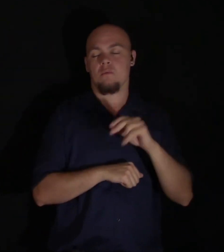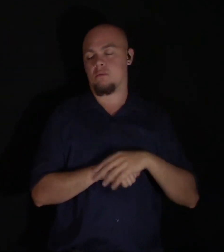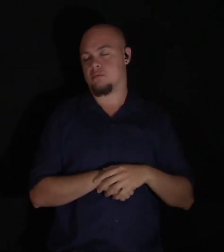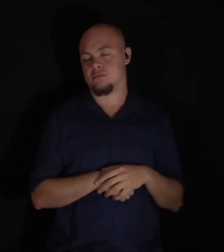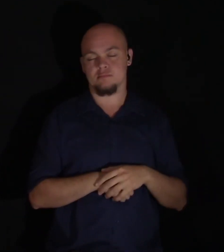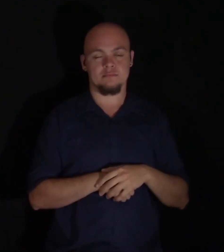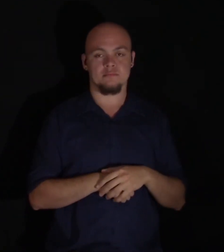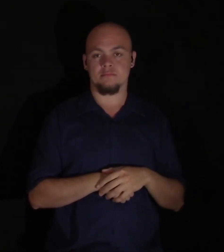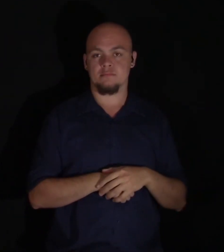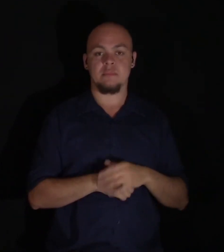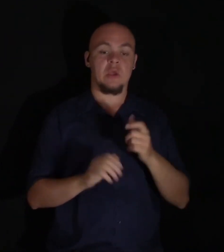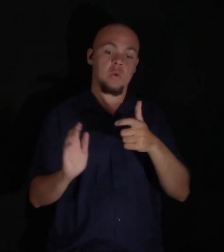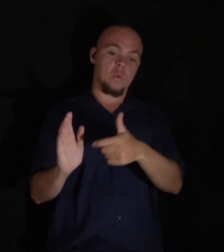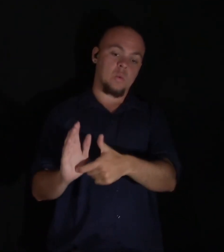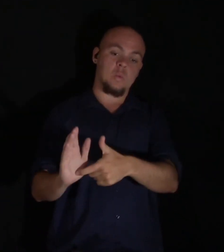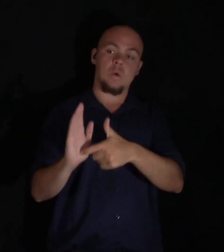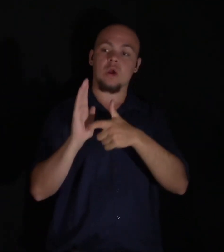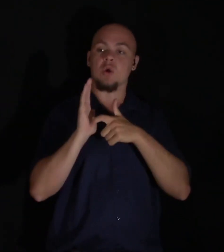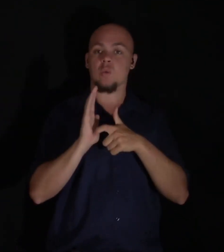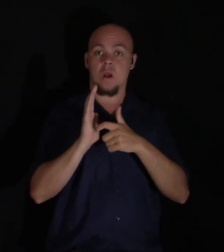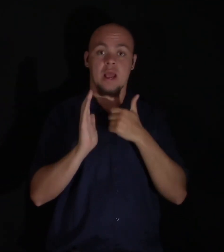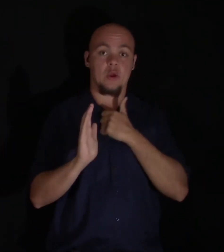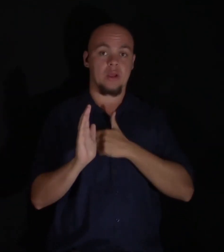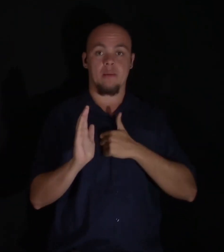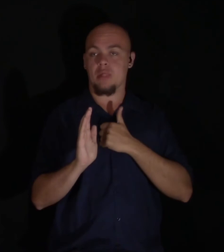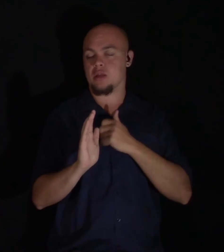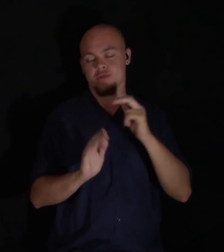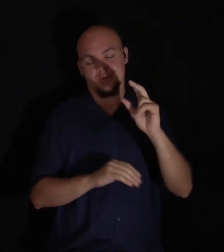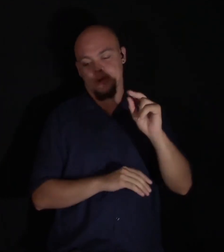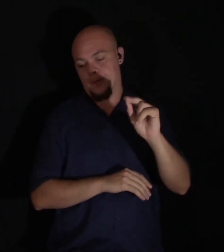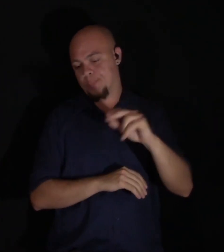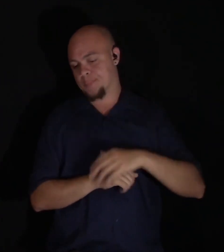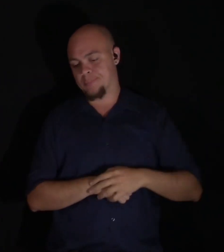about demanding an apology.